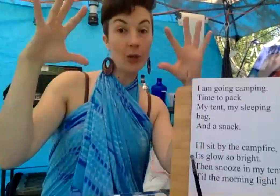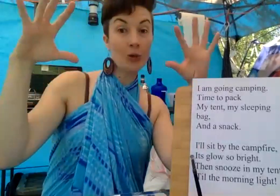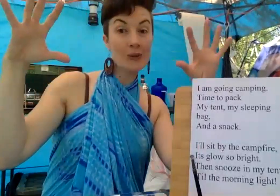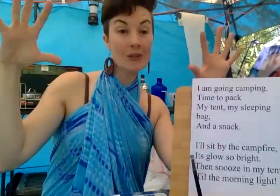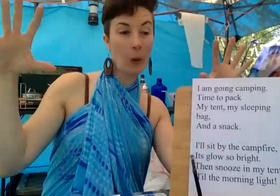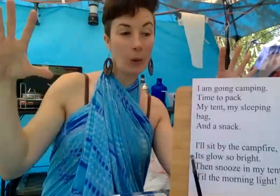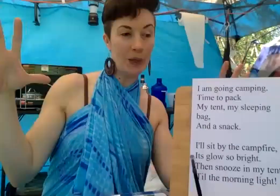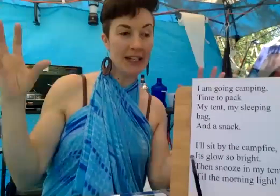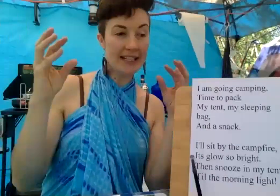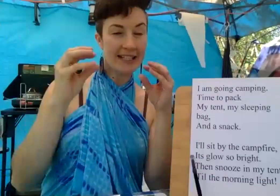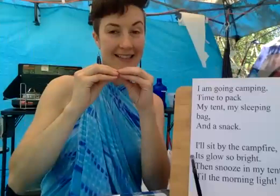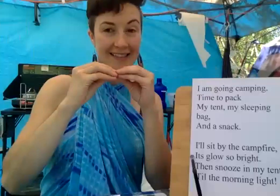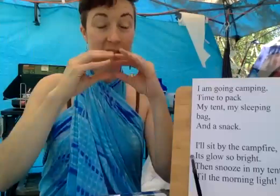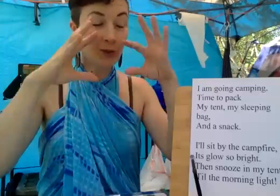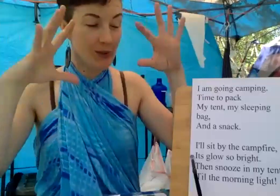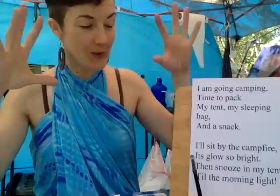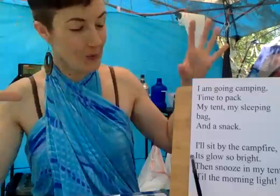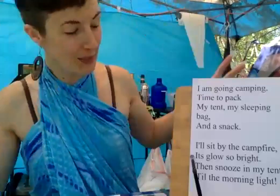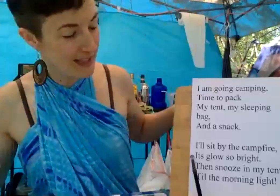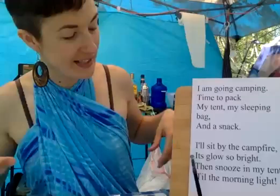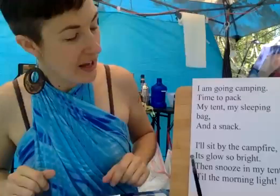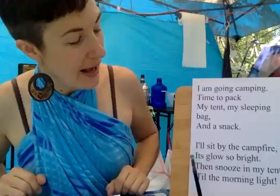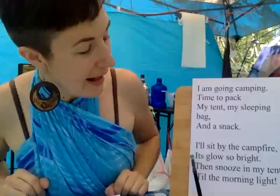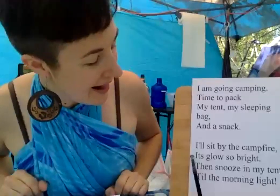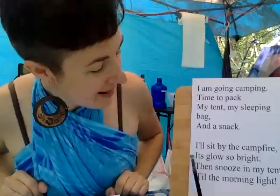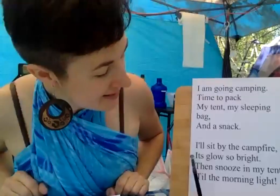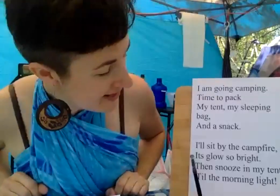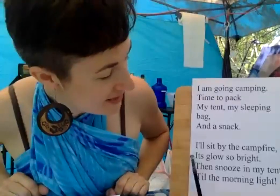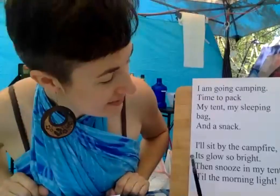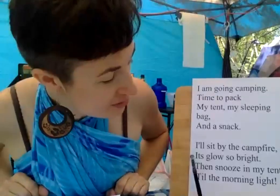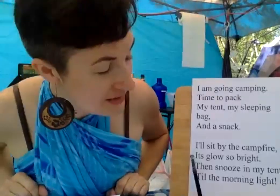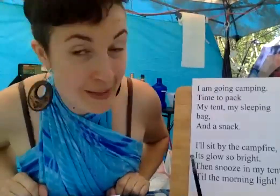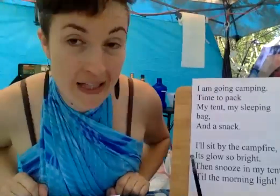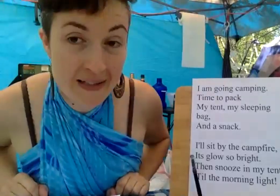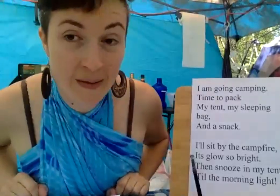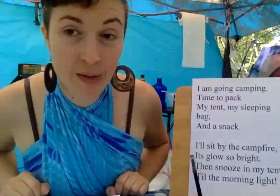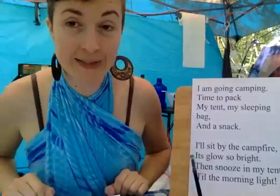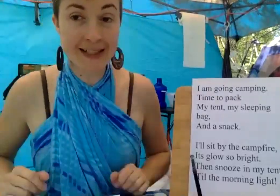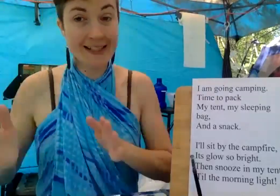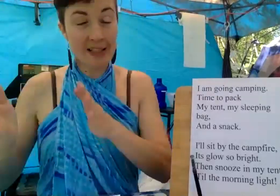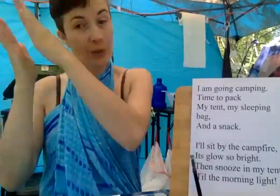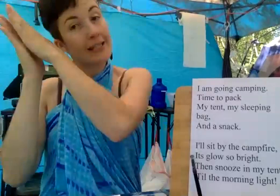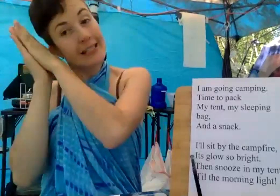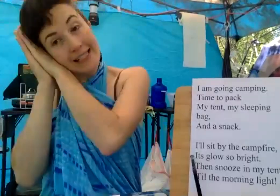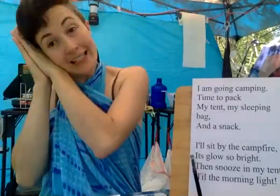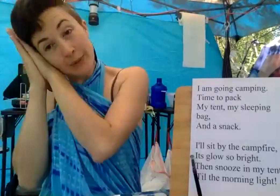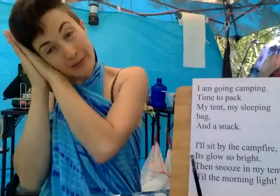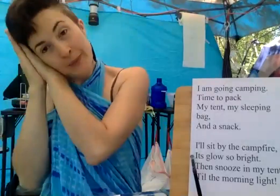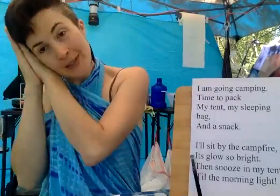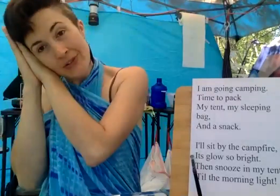Glow so bright. Glow so bright. And then snooze in my tent to the morning light. So sleep,